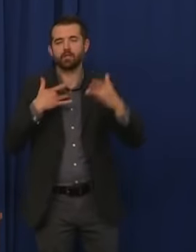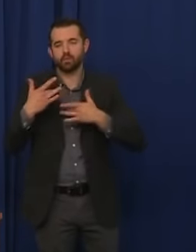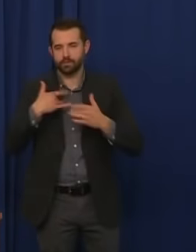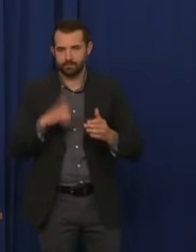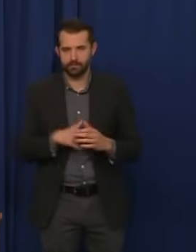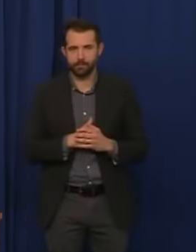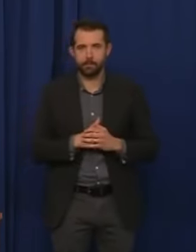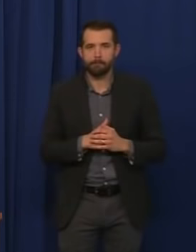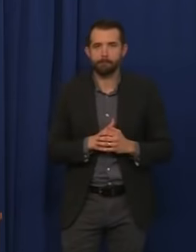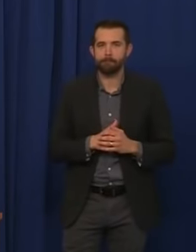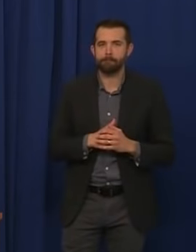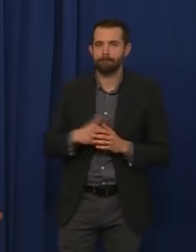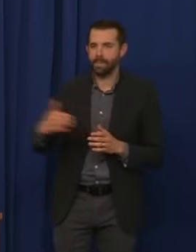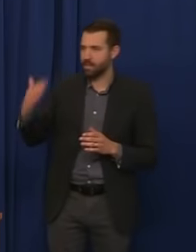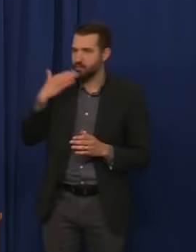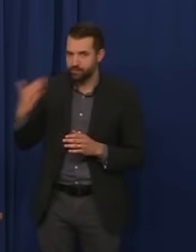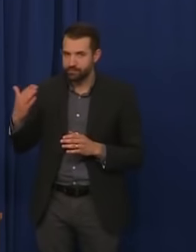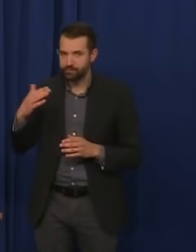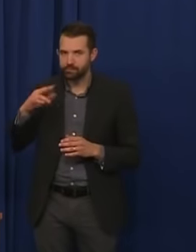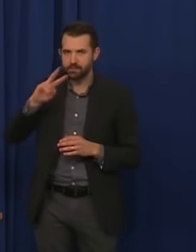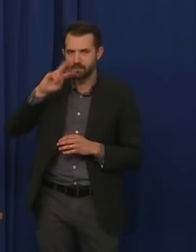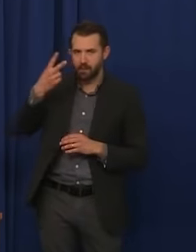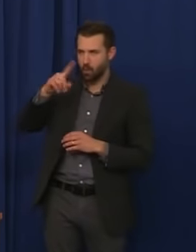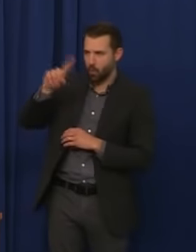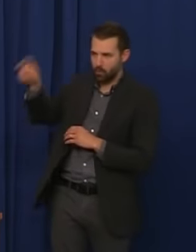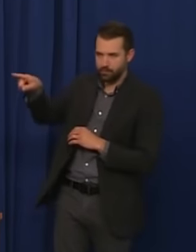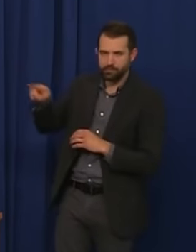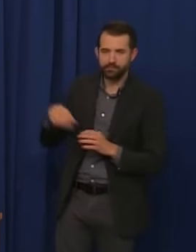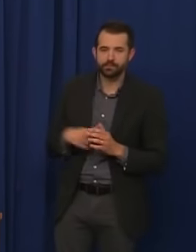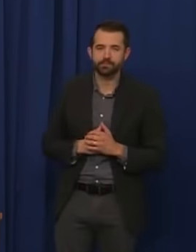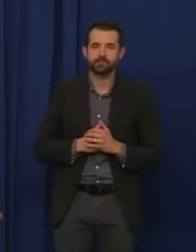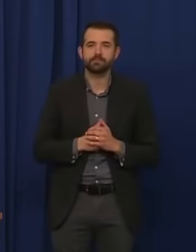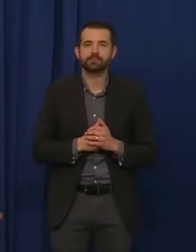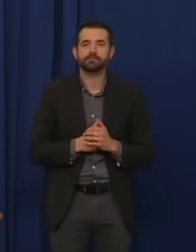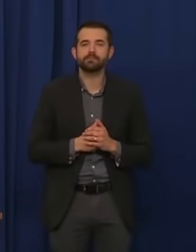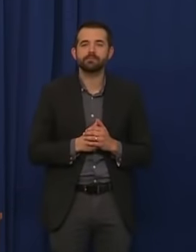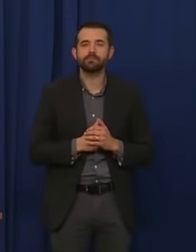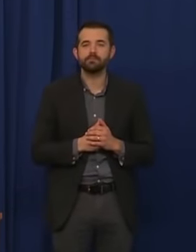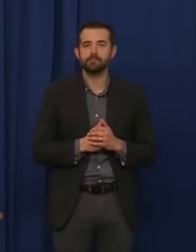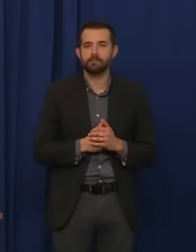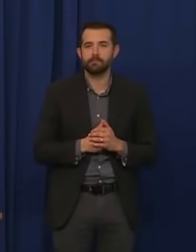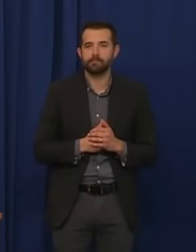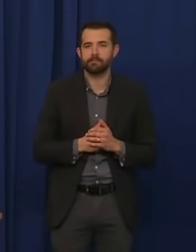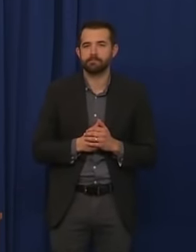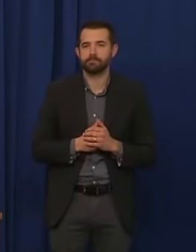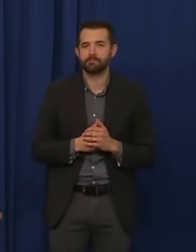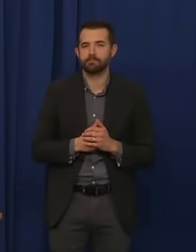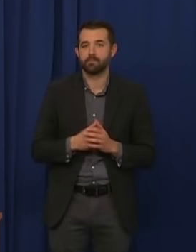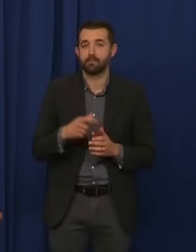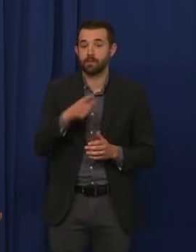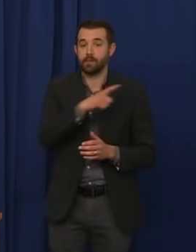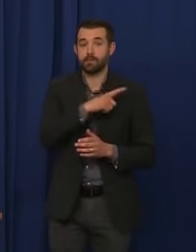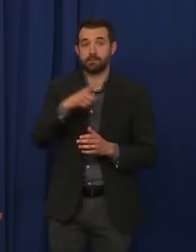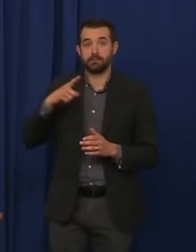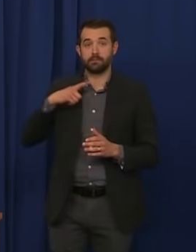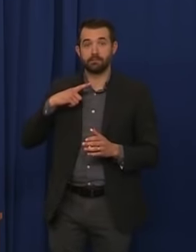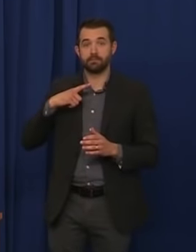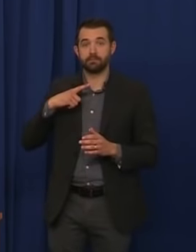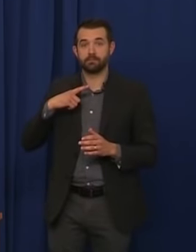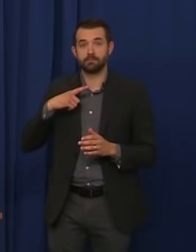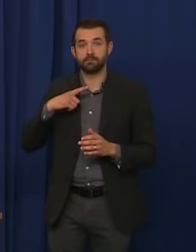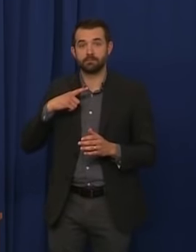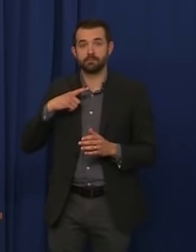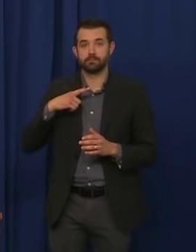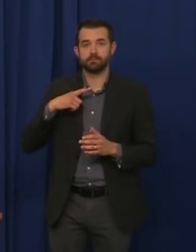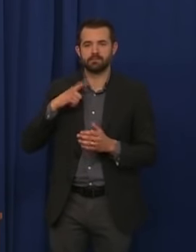Thank you. My second question is for Governor Mills is about the legislature. Last week, your spokesperson said